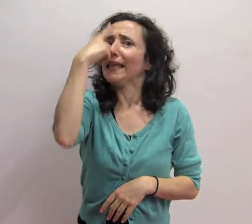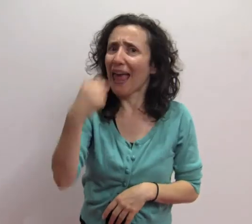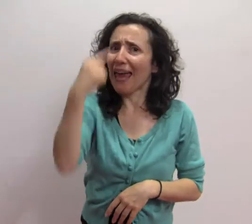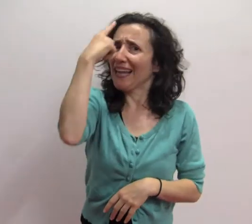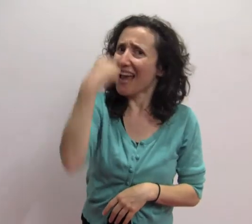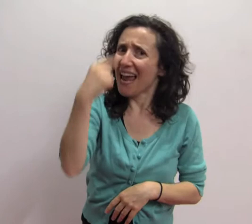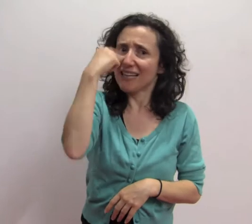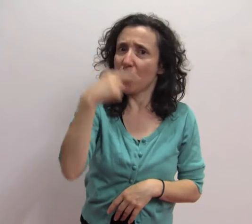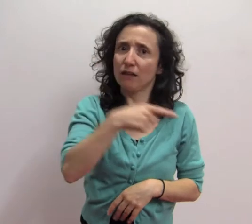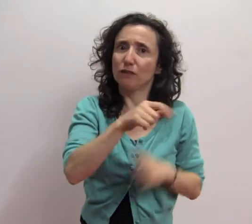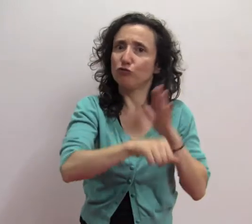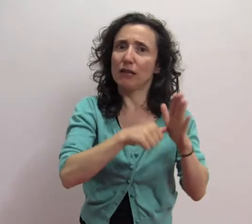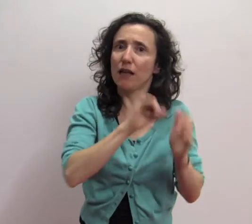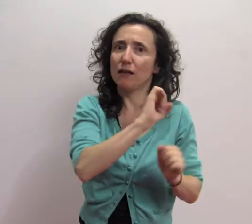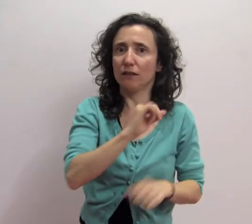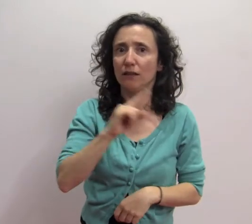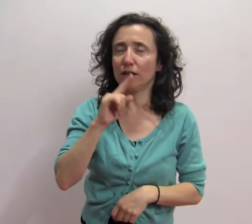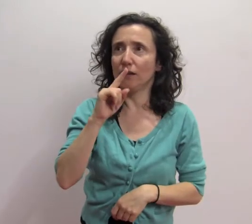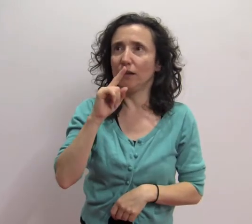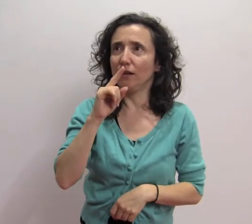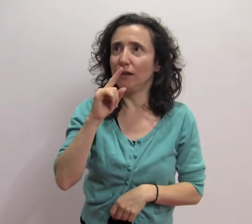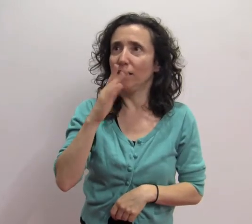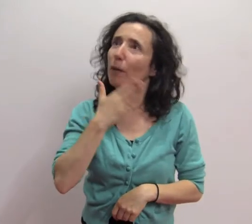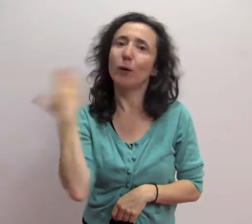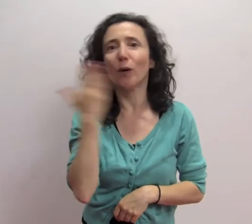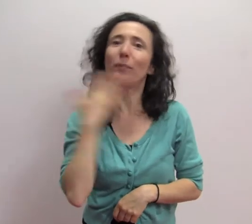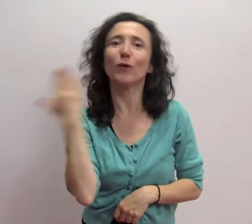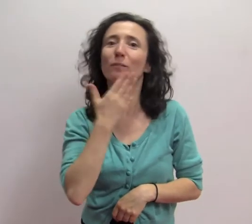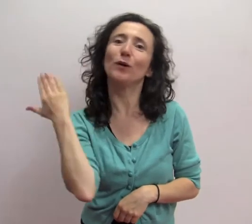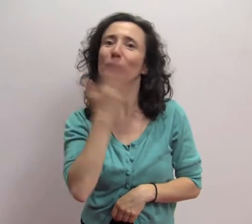the sign for can in Sri Lanka, it's like this.